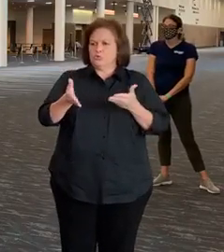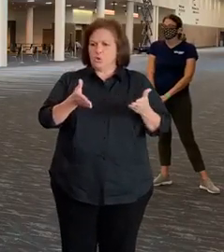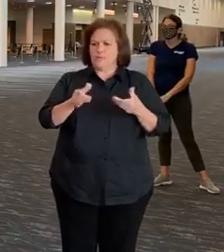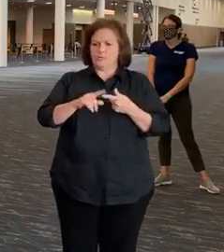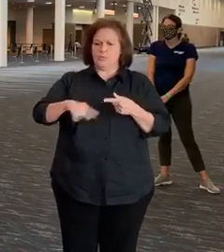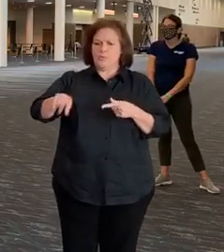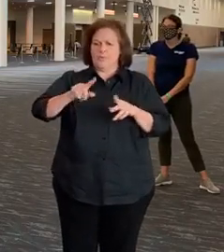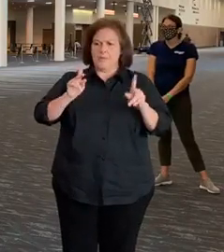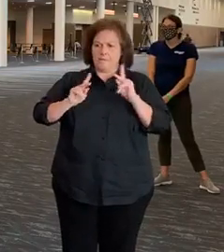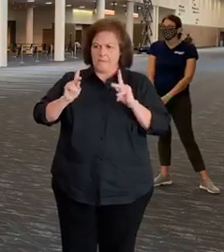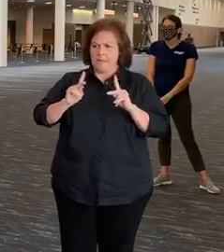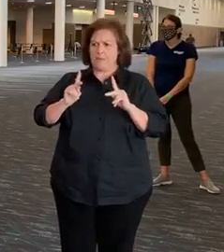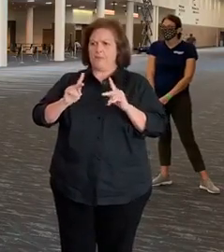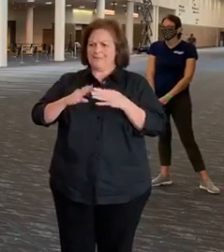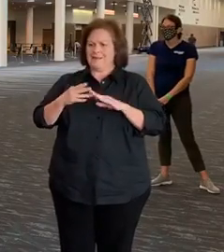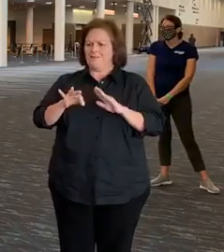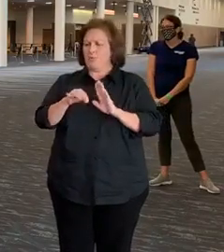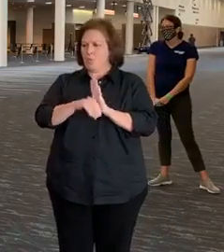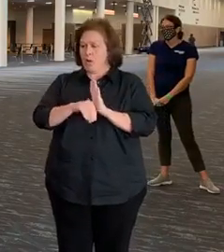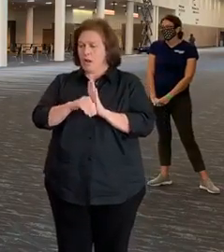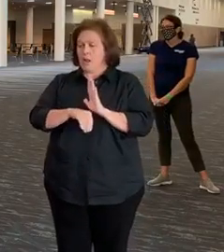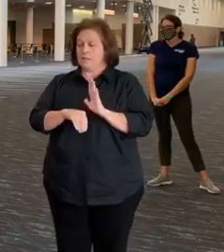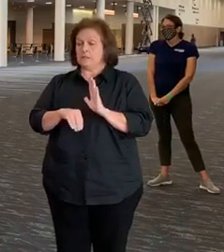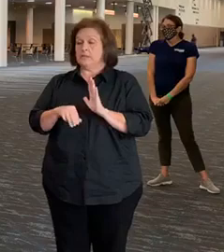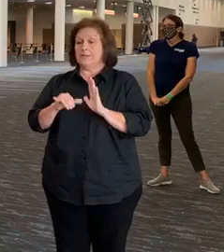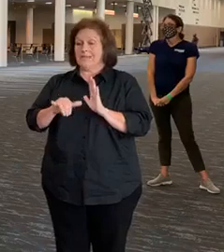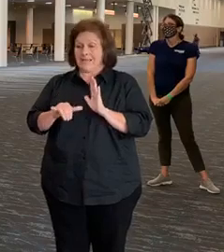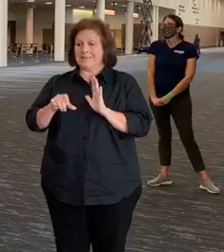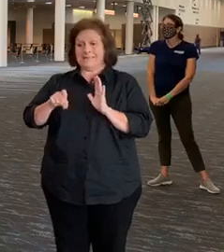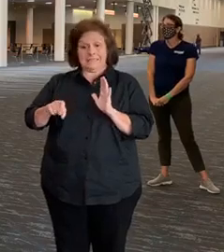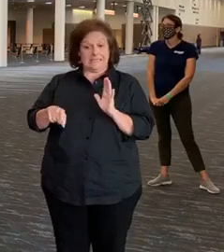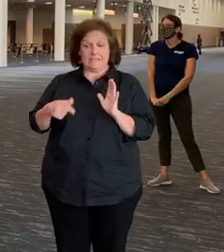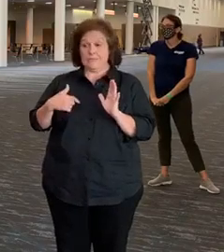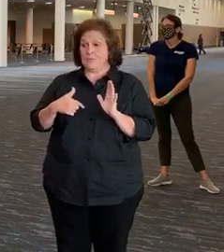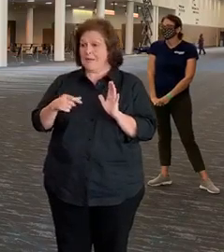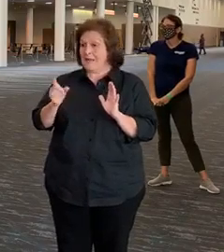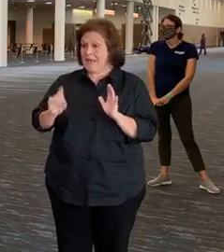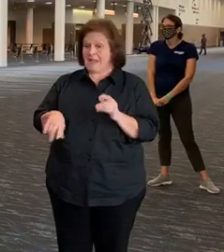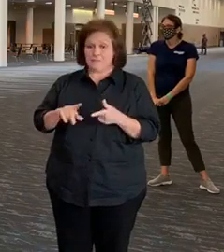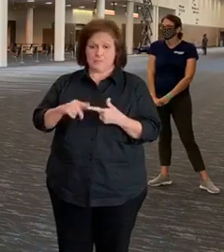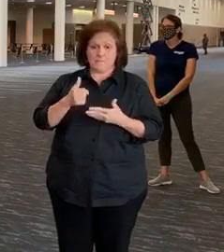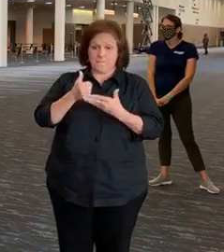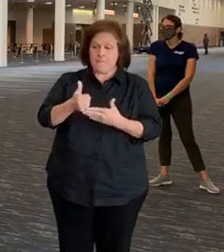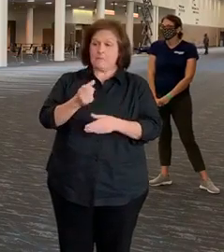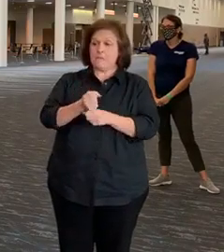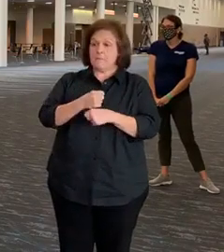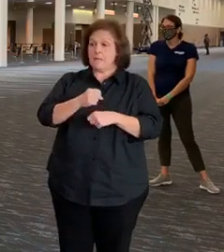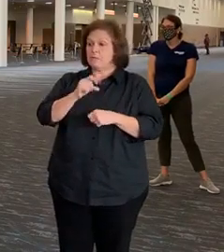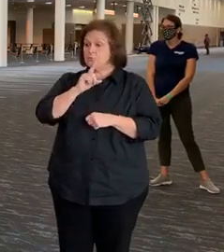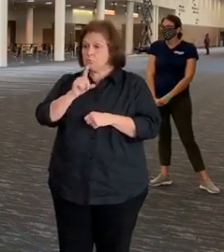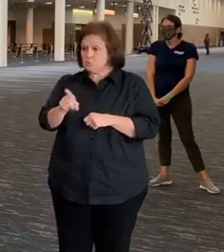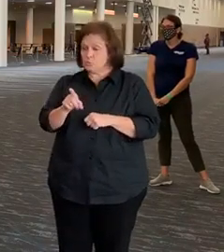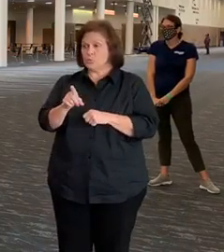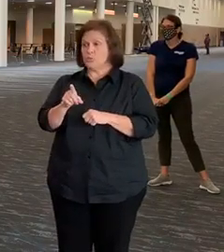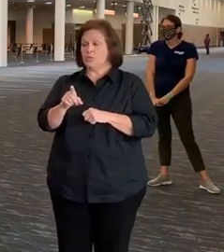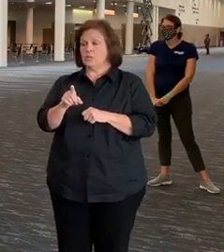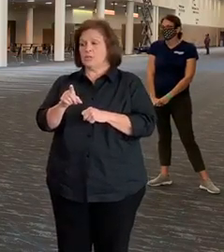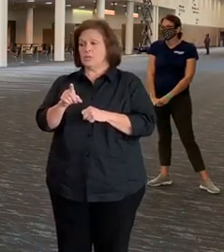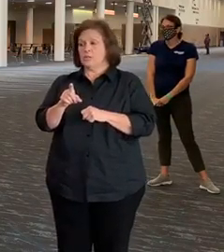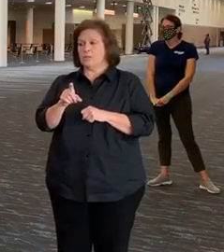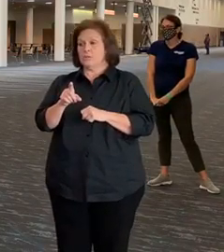to residents throughout the city of New Orleans. This is a need, and we need to fill that gap to ensure that we do not,